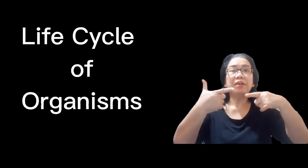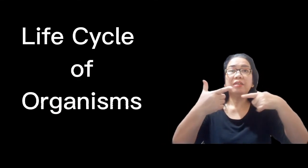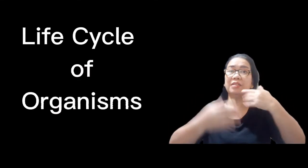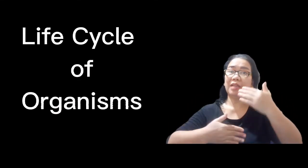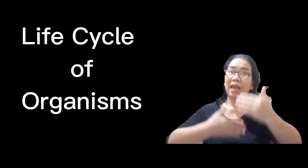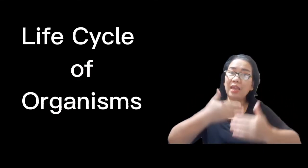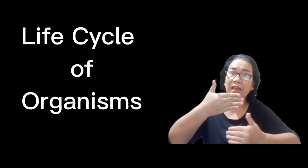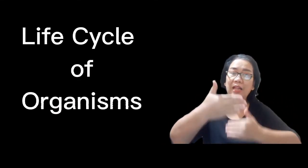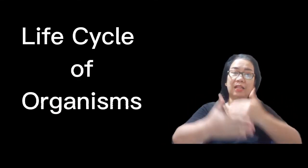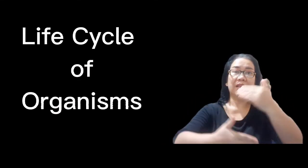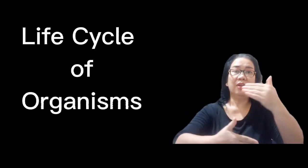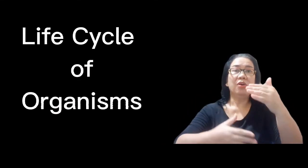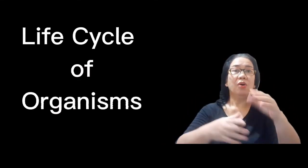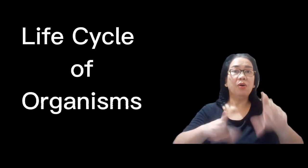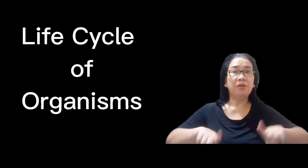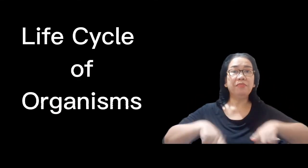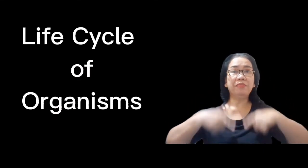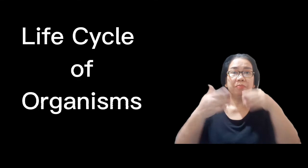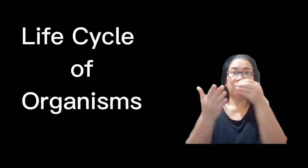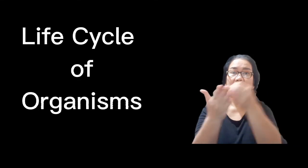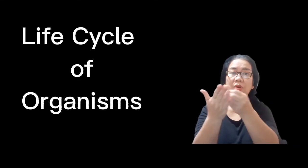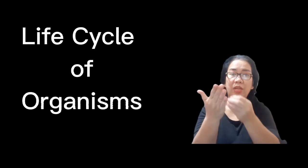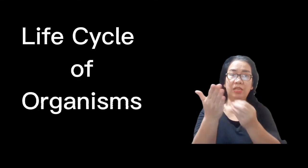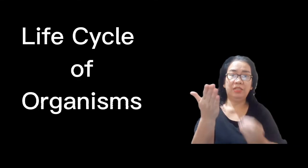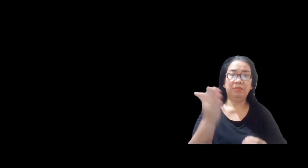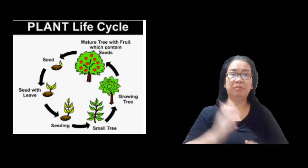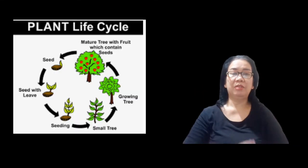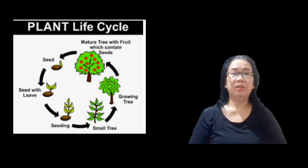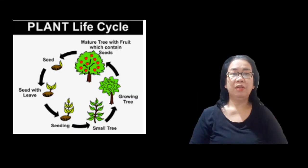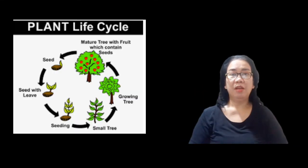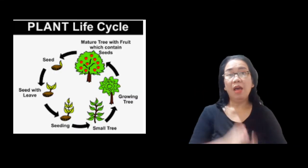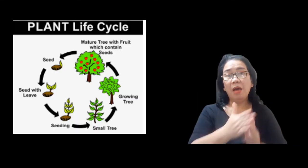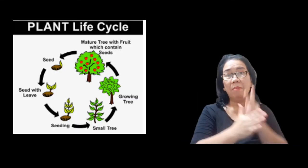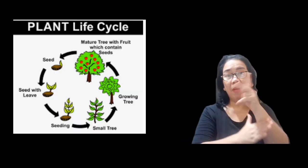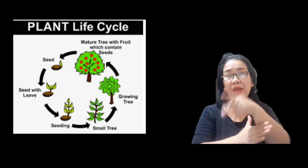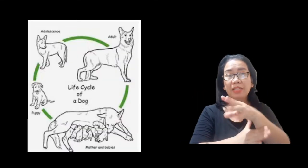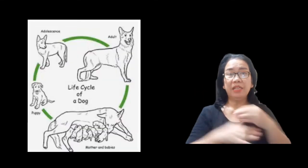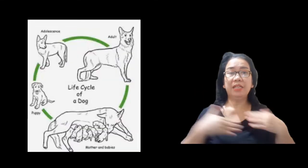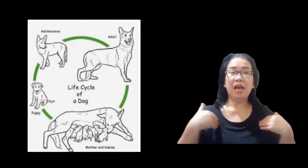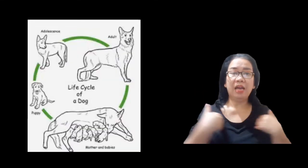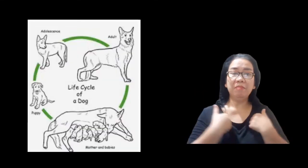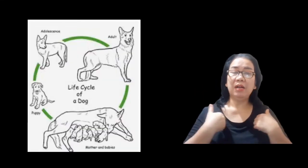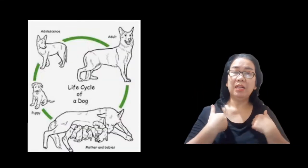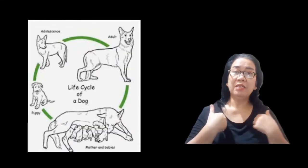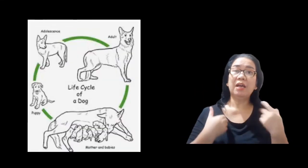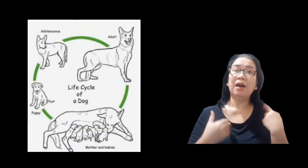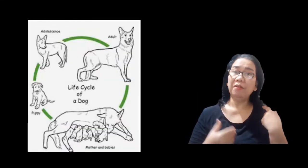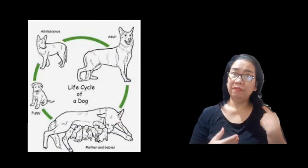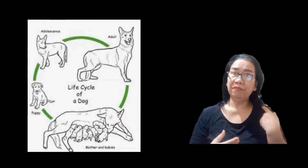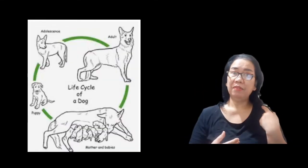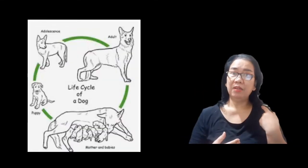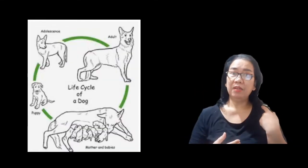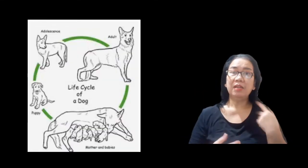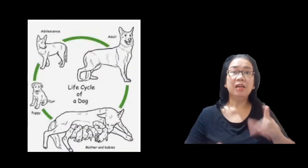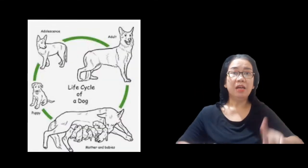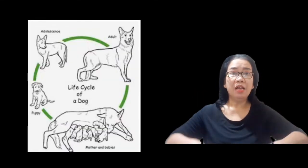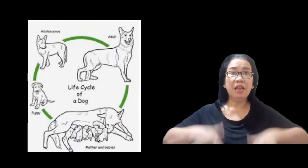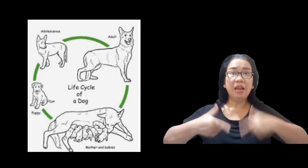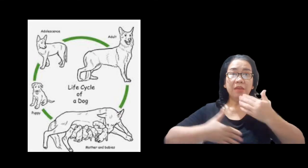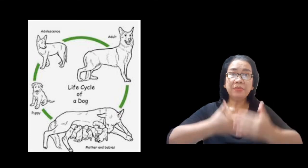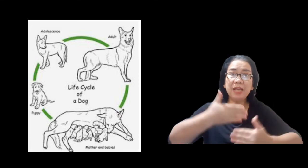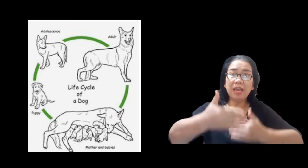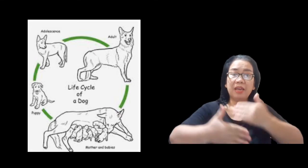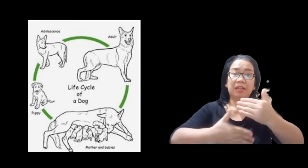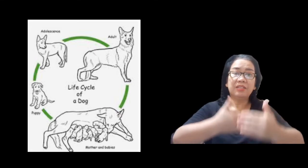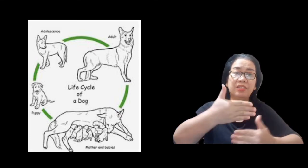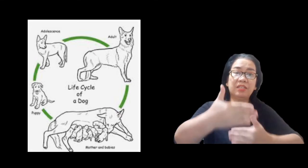Life cycle of organisms. Plants and animals have